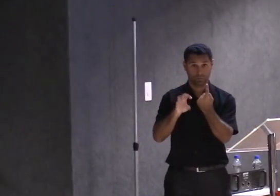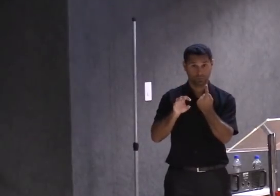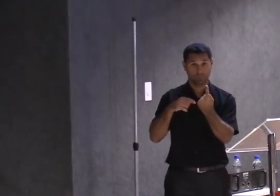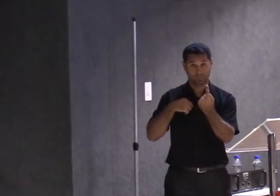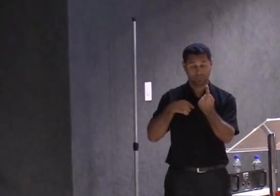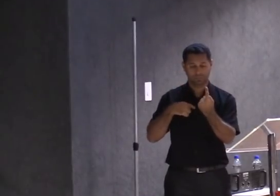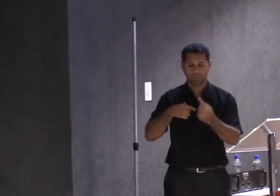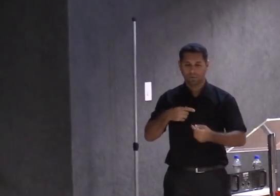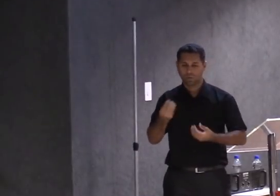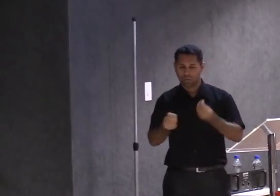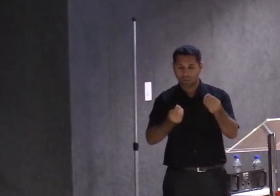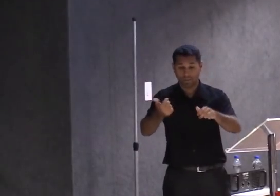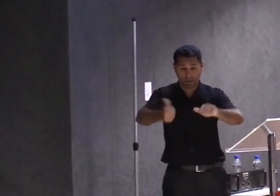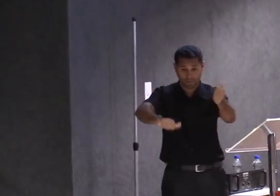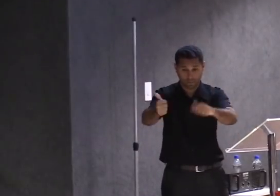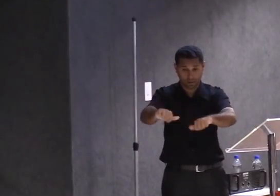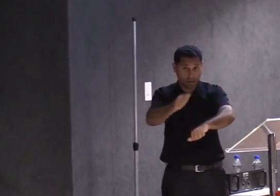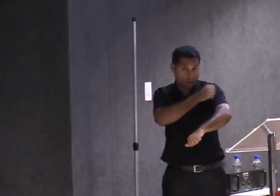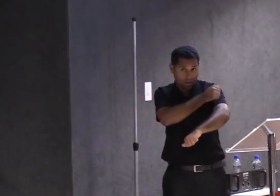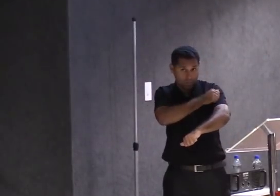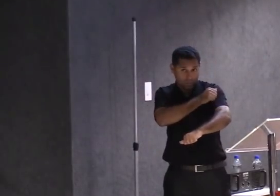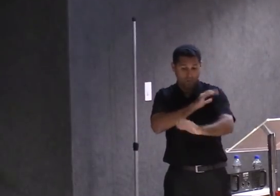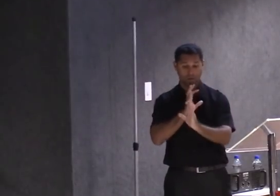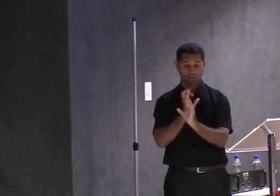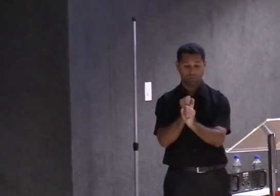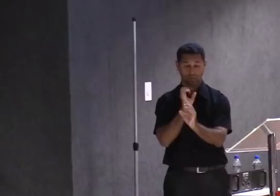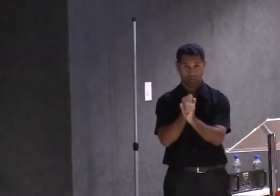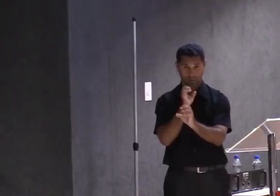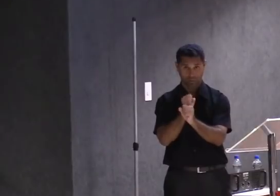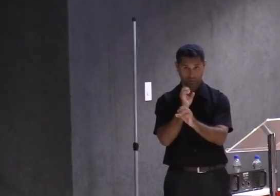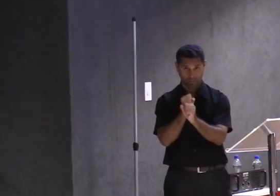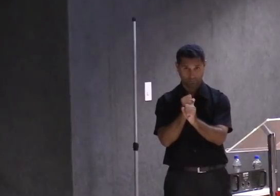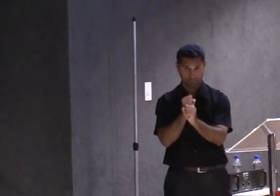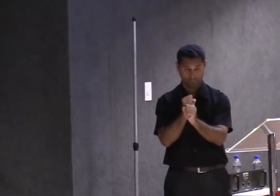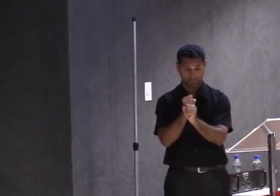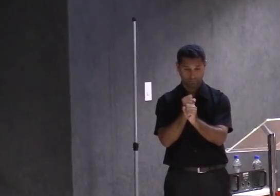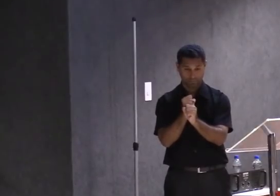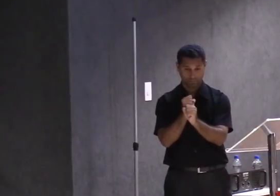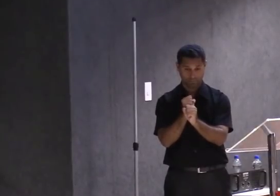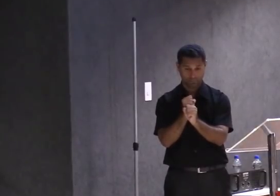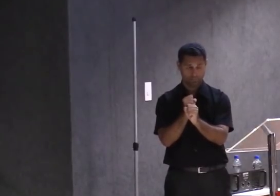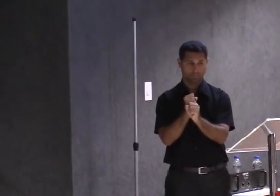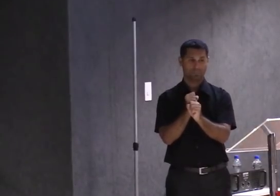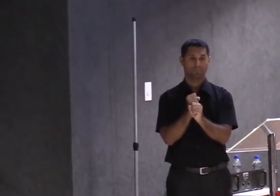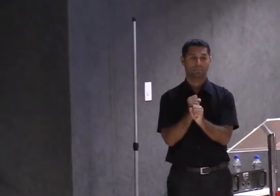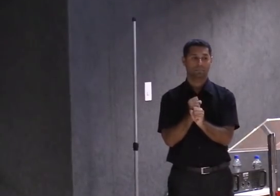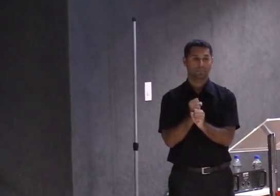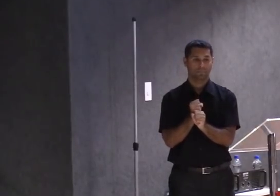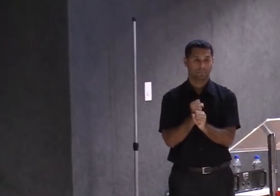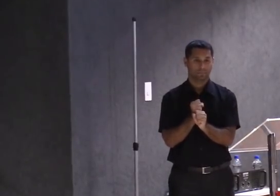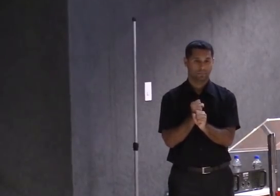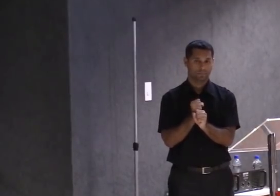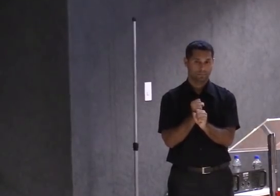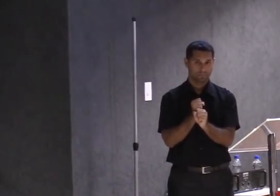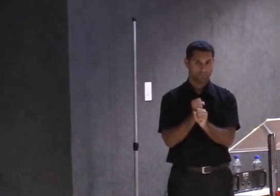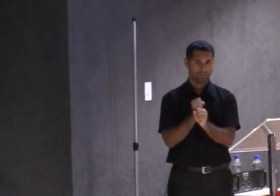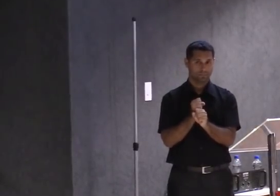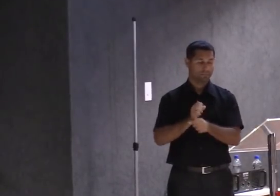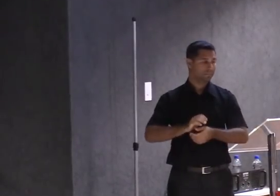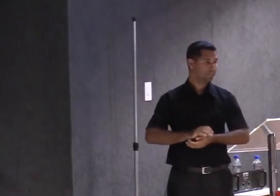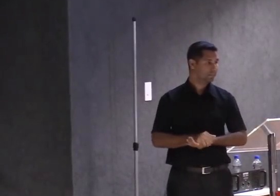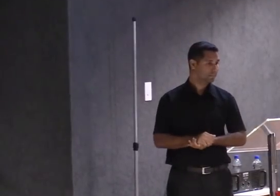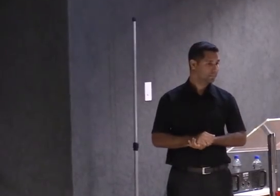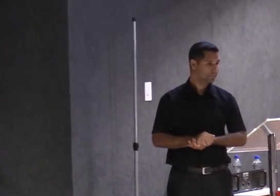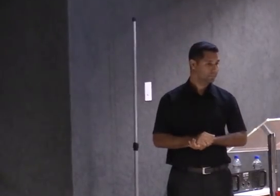avaliamos o aluno na forma de notas. But now we have to think about how we assess the whole